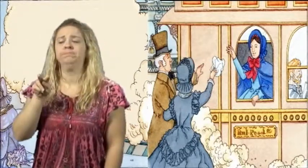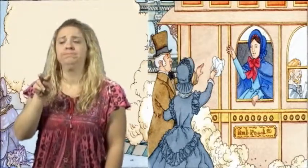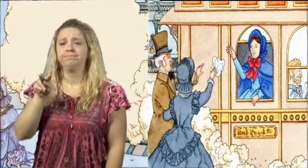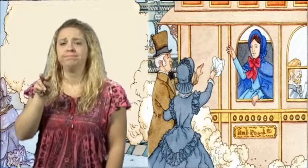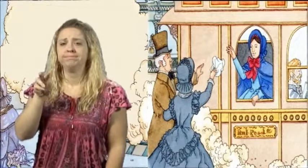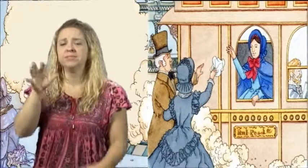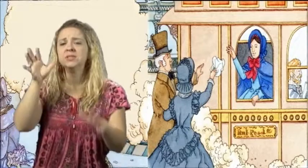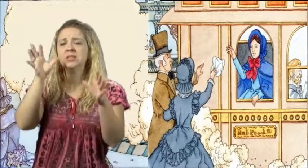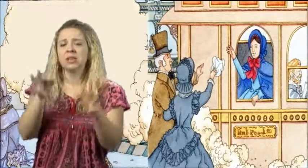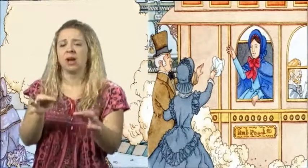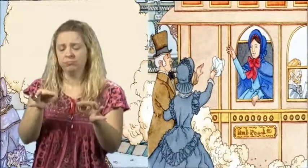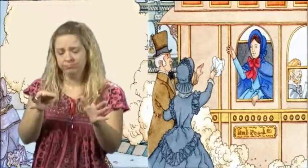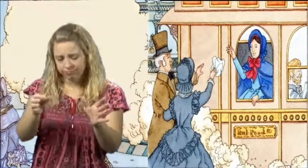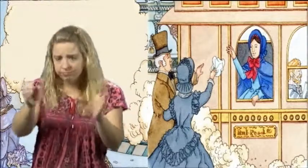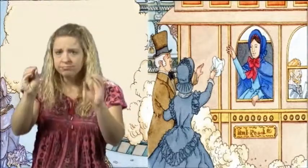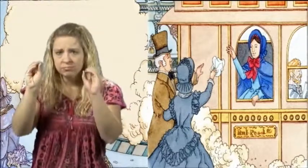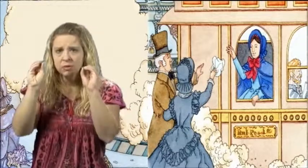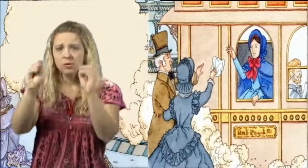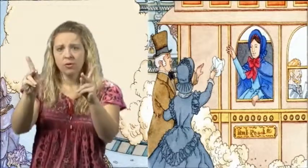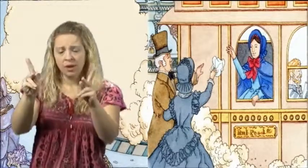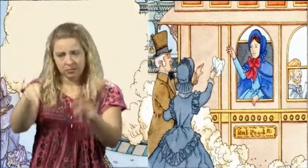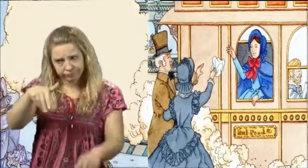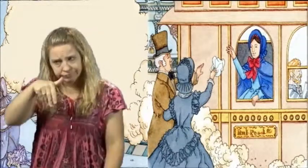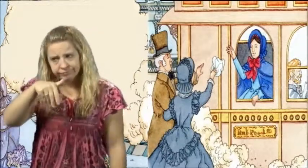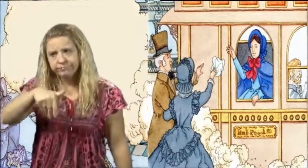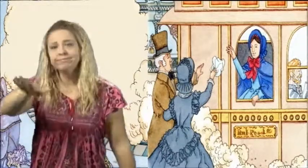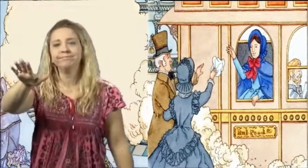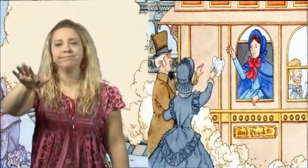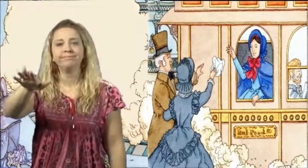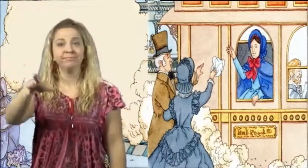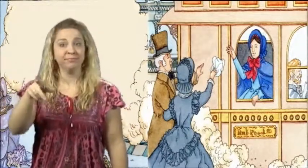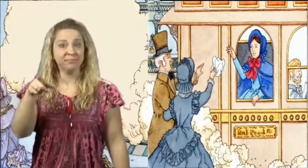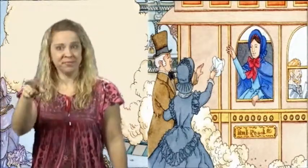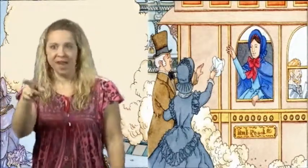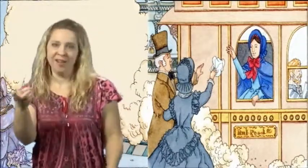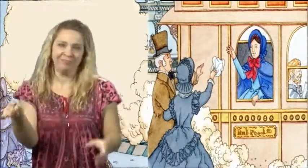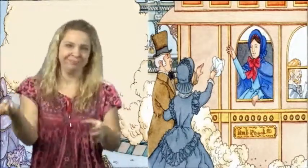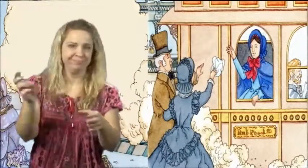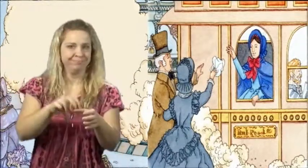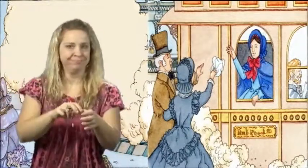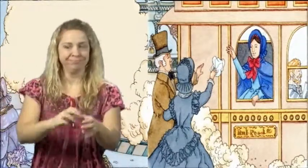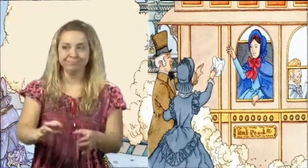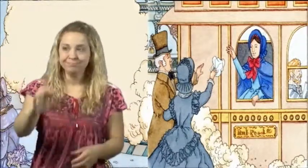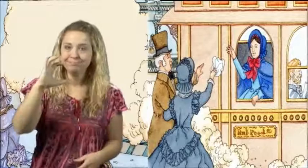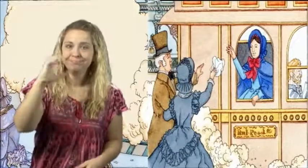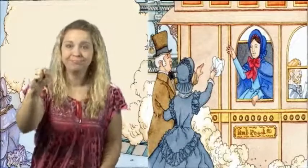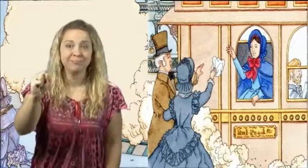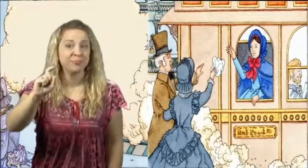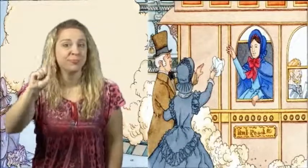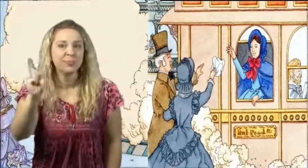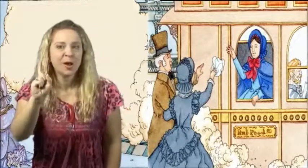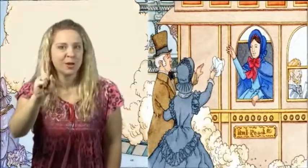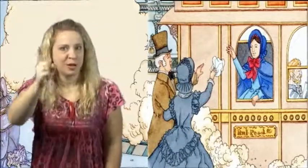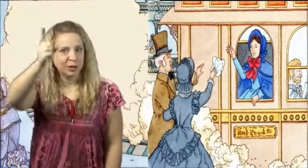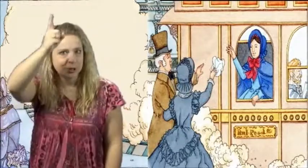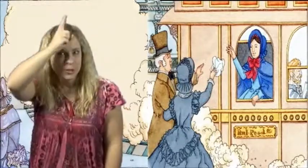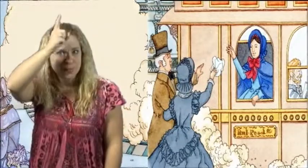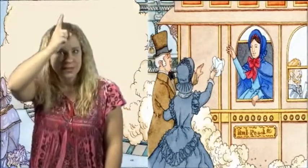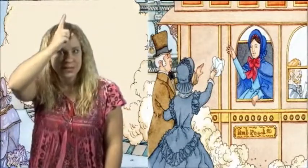Finally, in June 1851, her parents agreed to let her study nursing in Kaiserwerth, Germany. She was 31